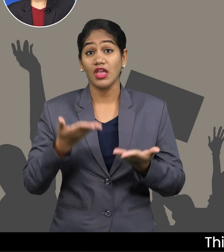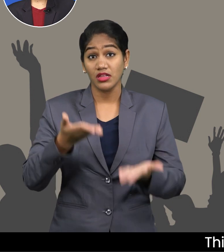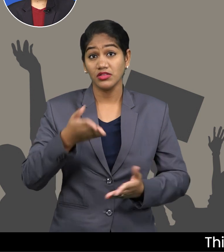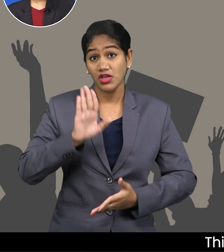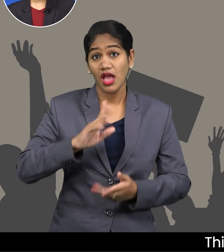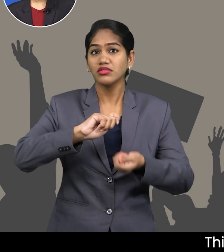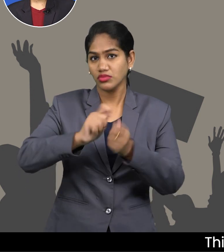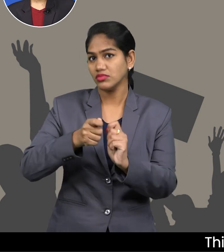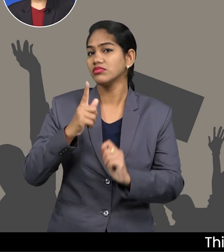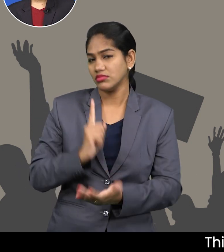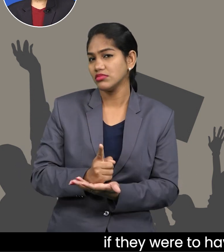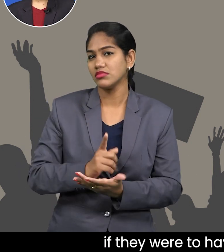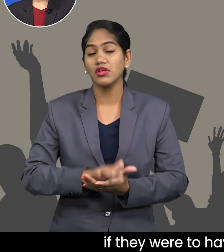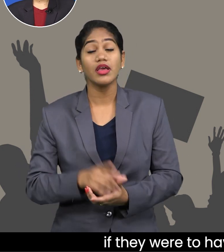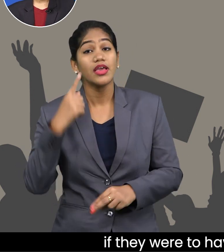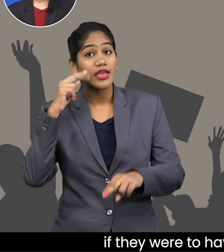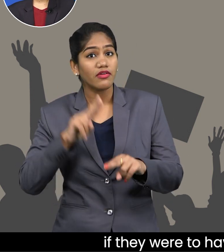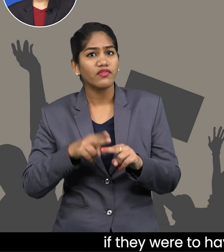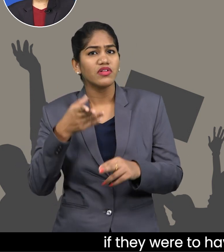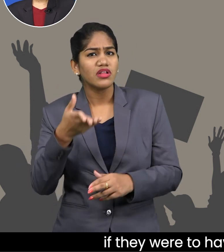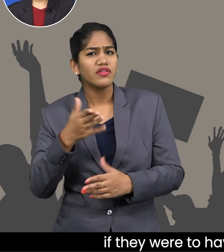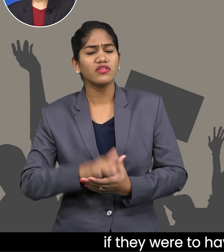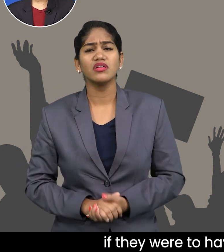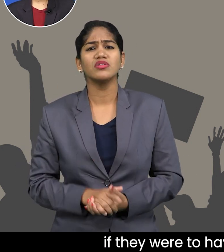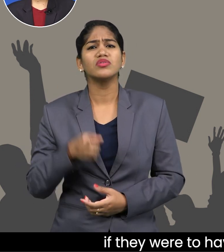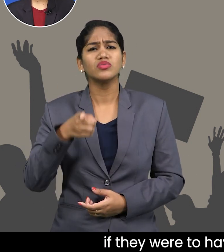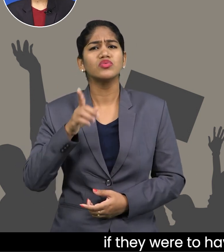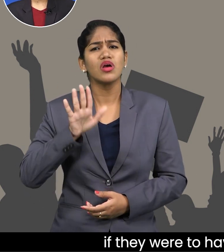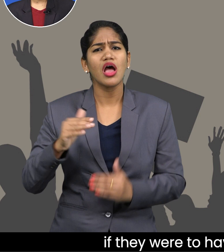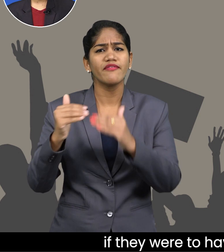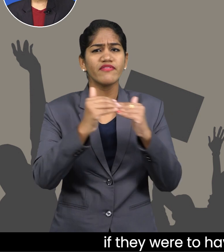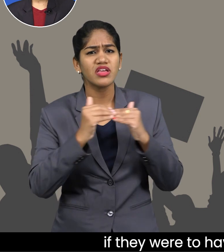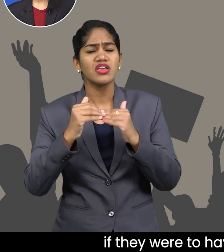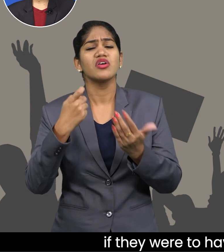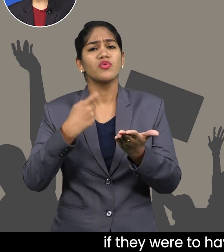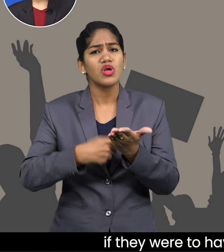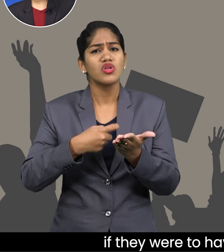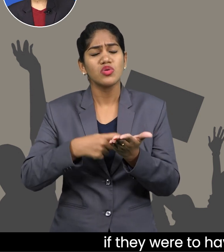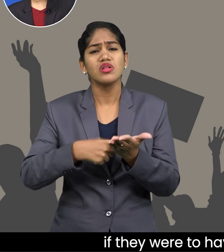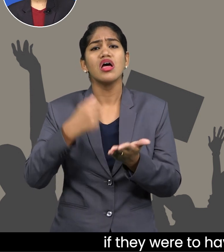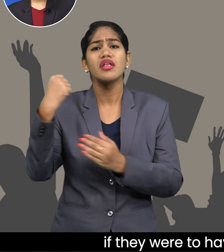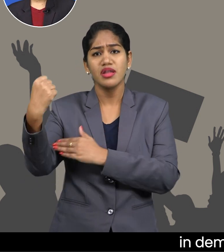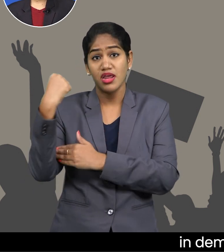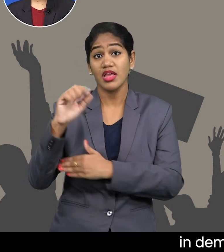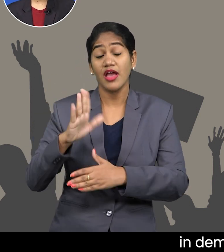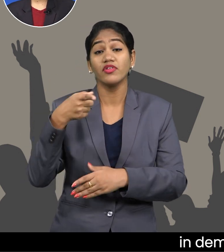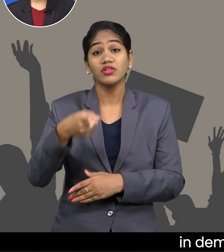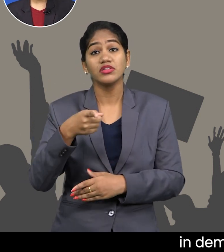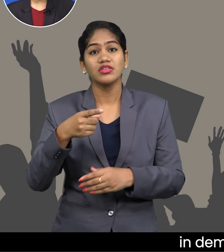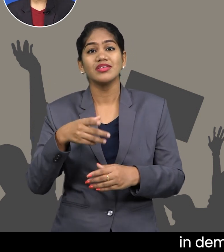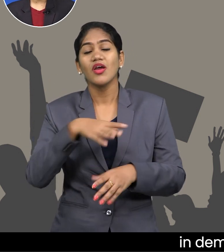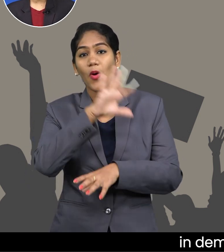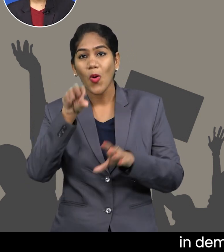This has to change if they were to have equal rights and participate in